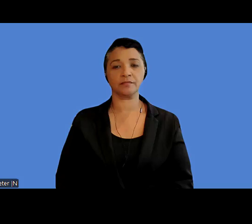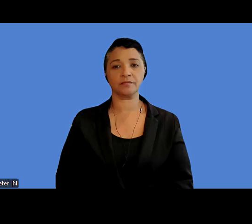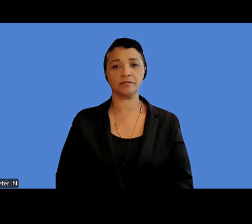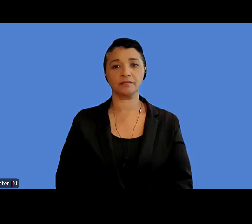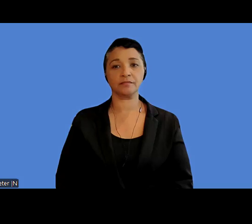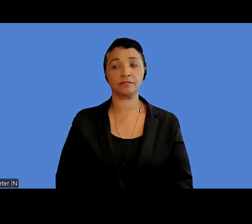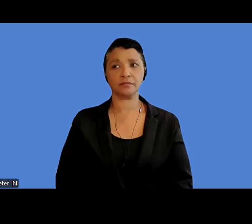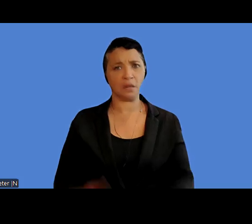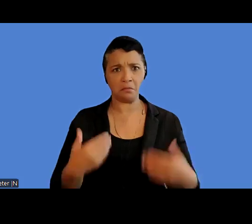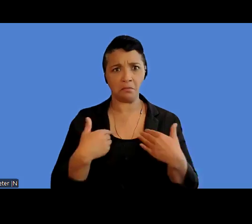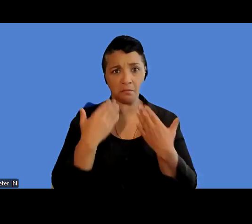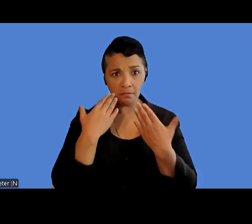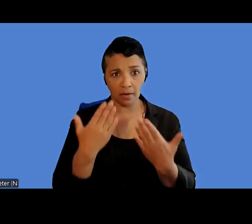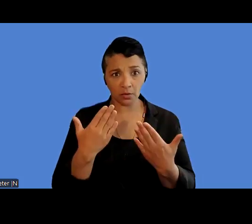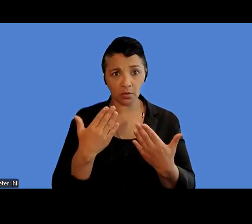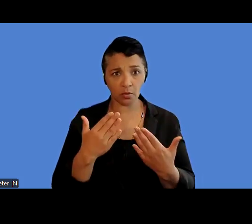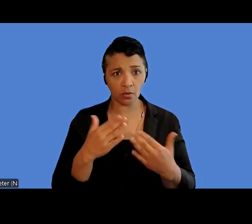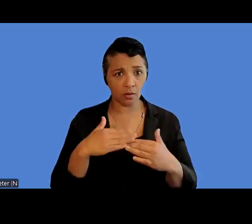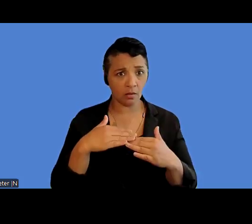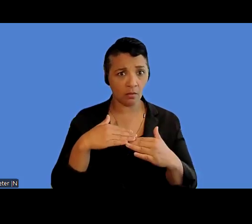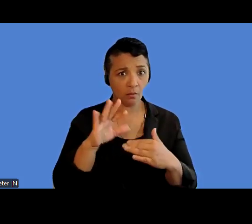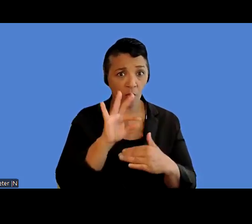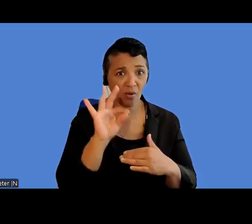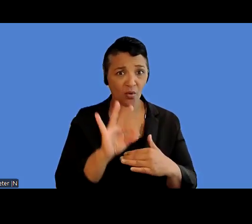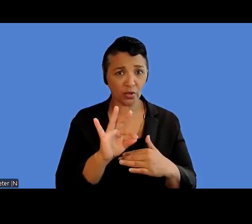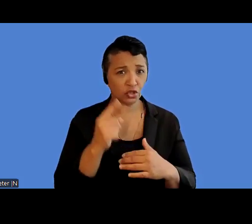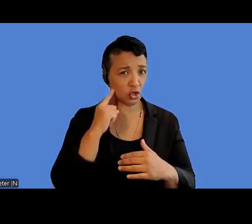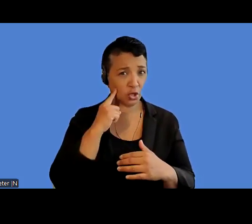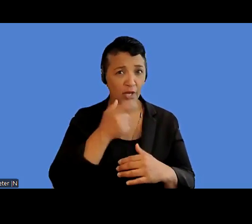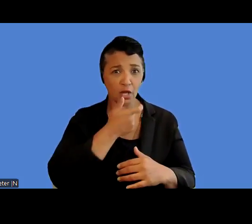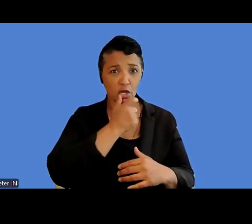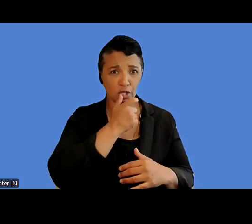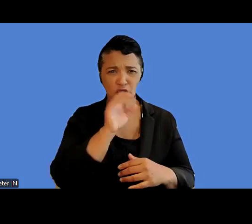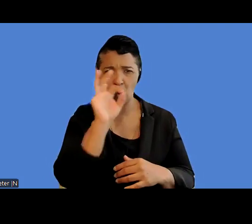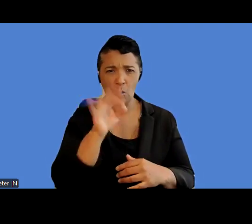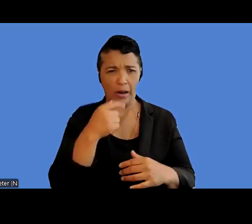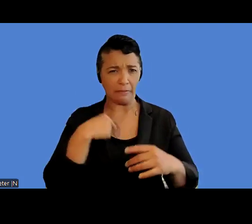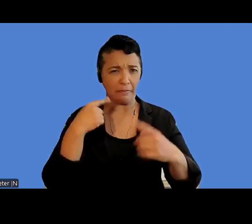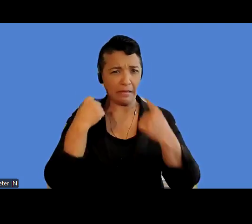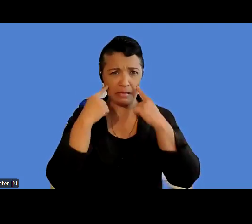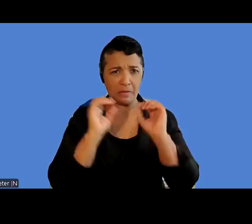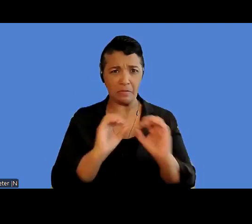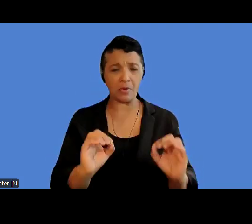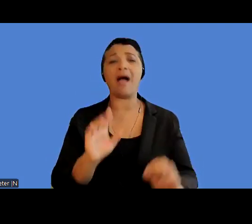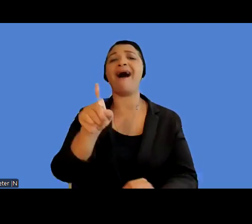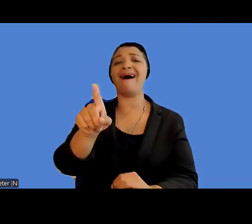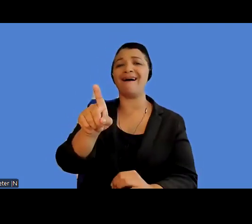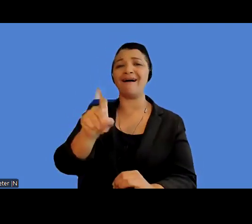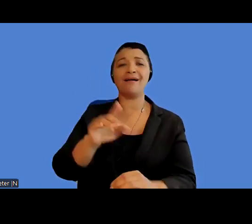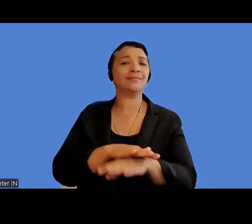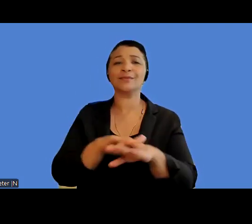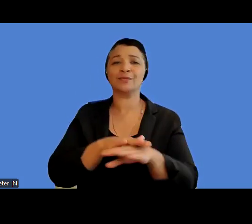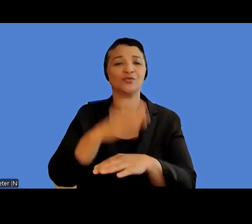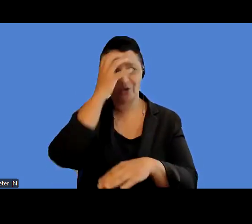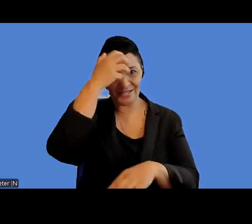Sorry, I don't know if someone heard the question in English because I was trying to or yeah, not. sorry, Rosario.